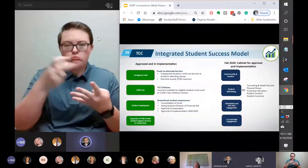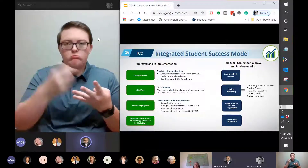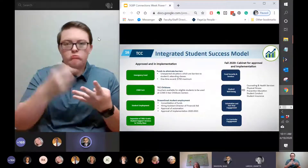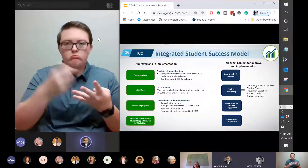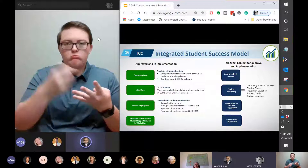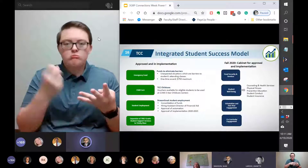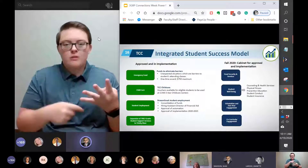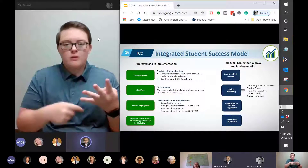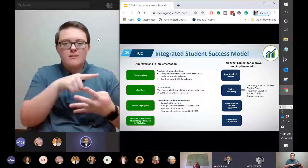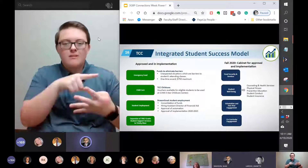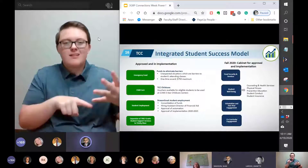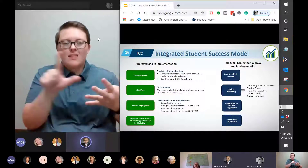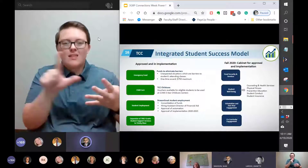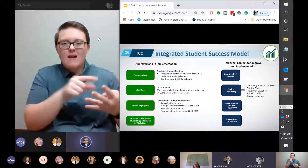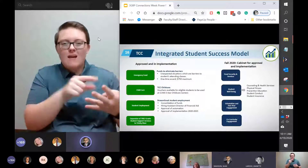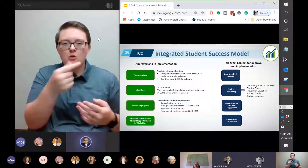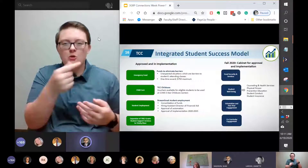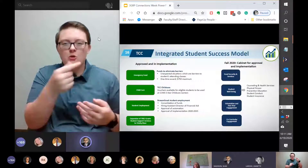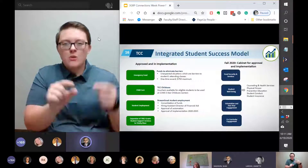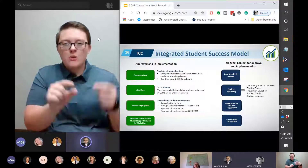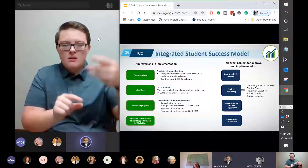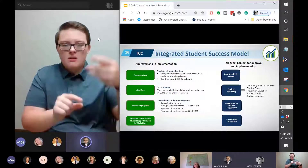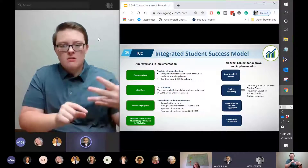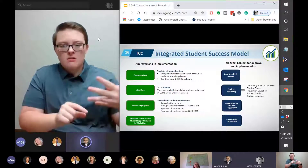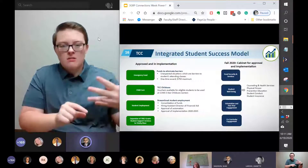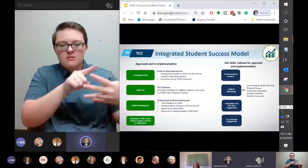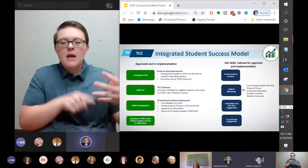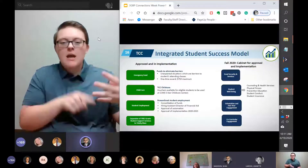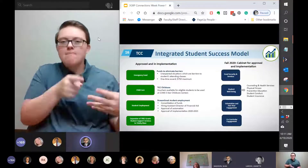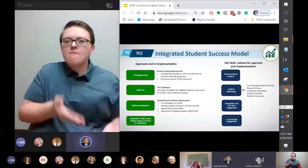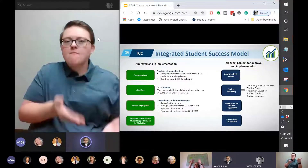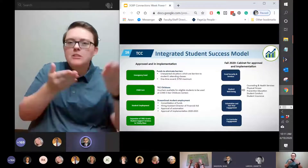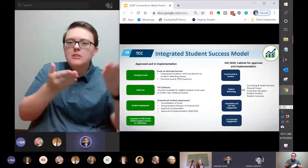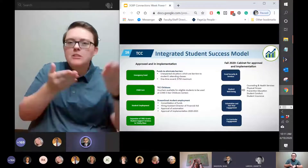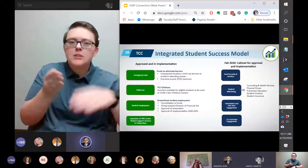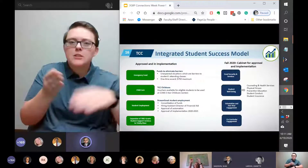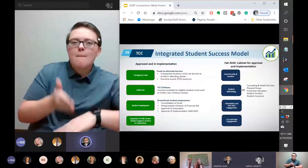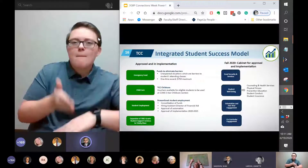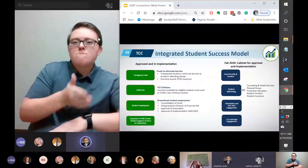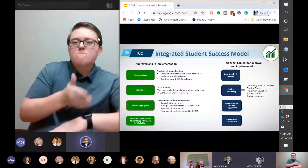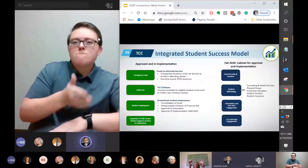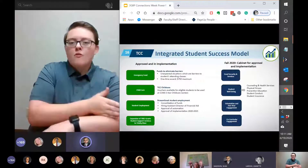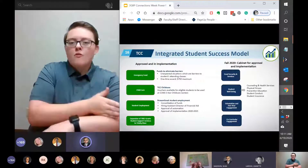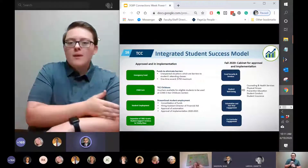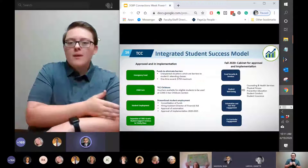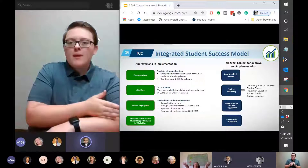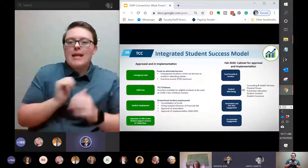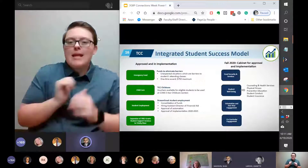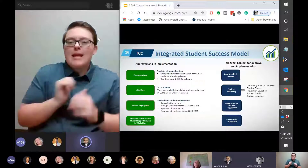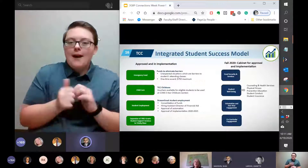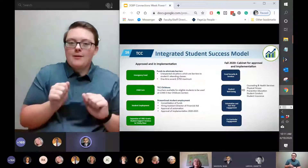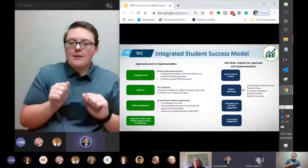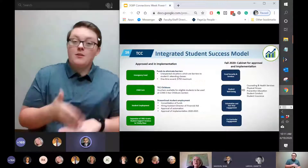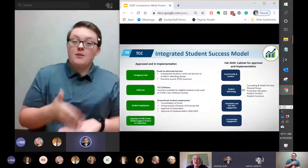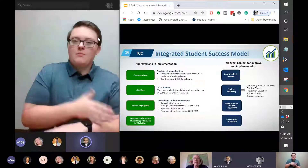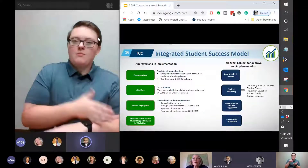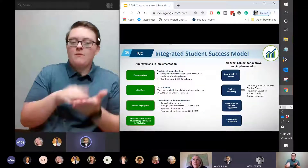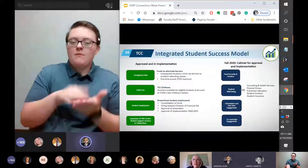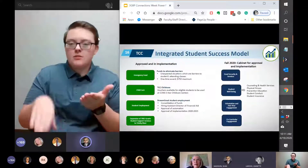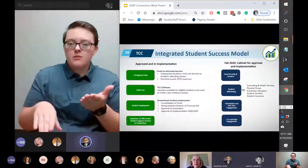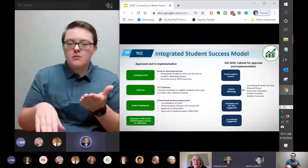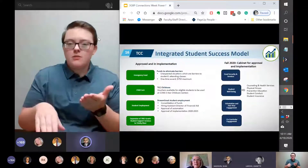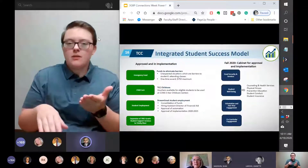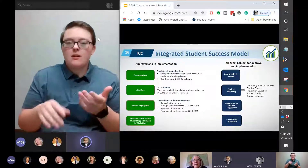green. And they're excited about how these improvements and new opportunities for students have moved quickly through research,